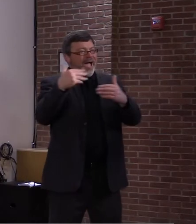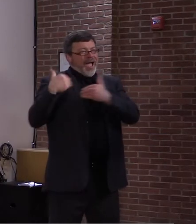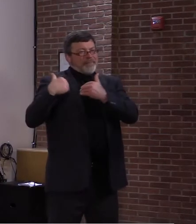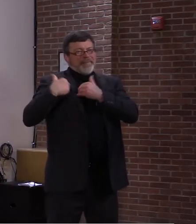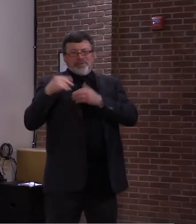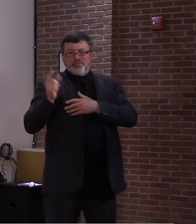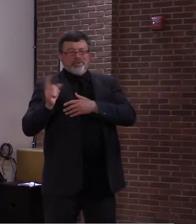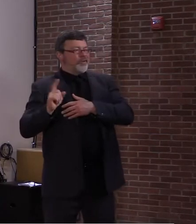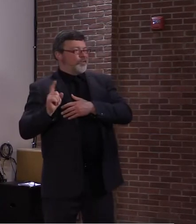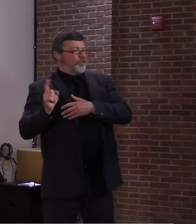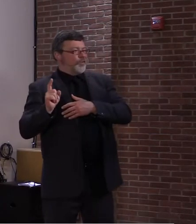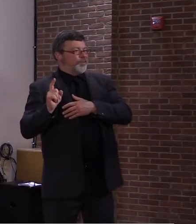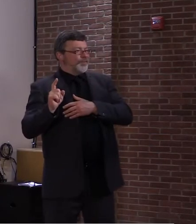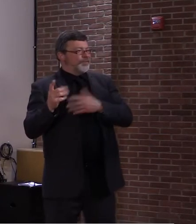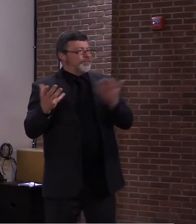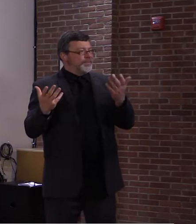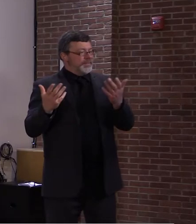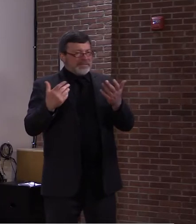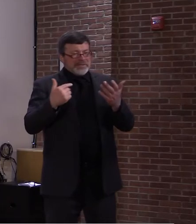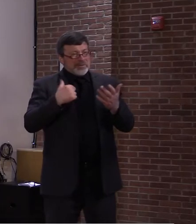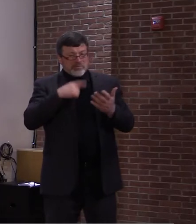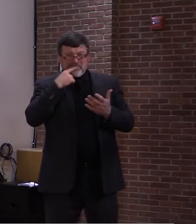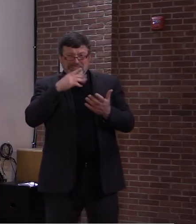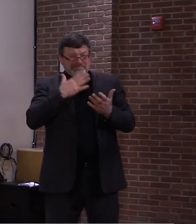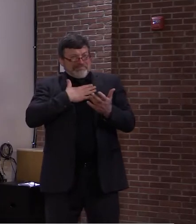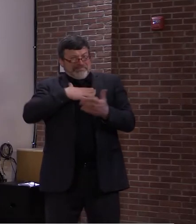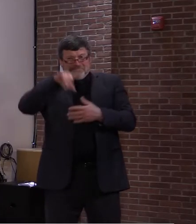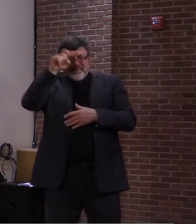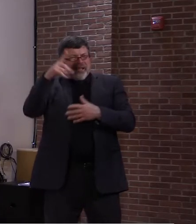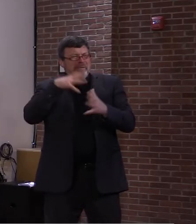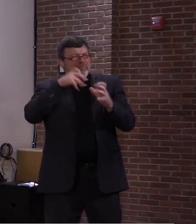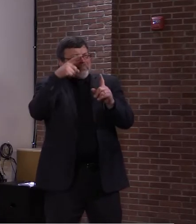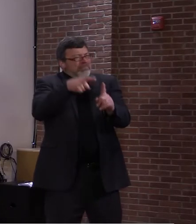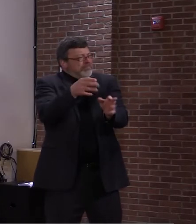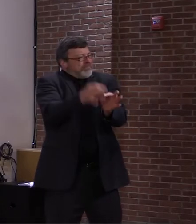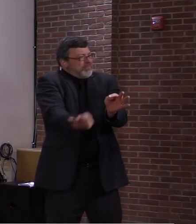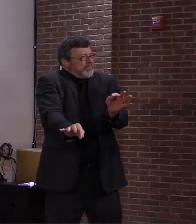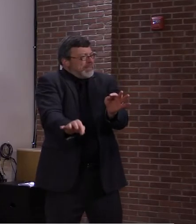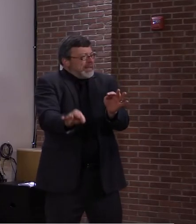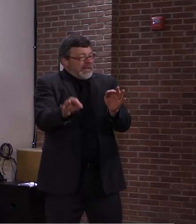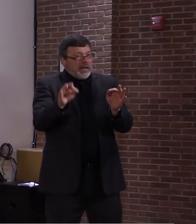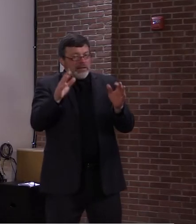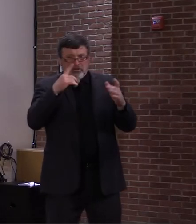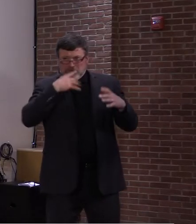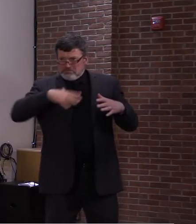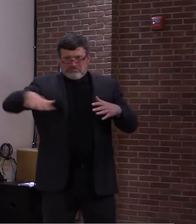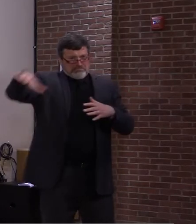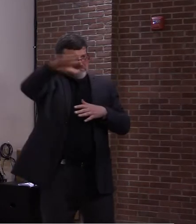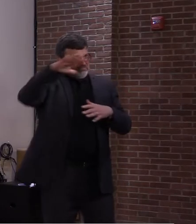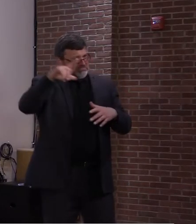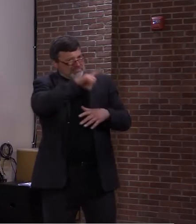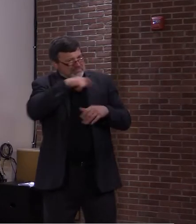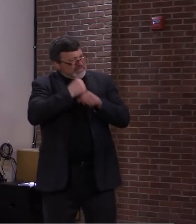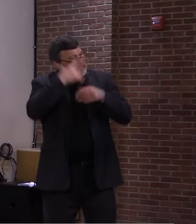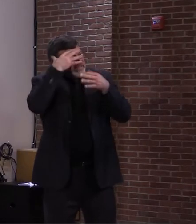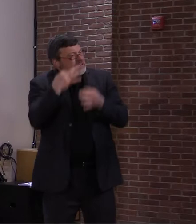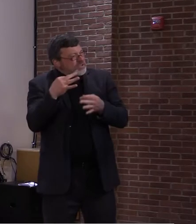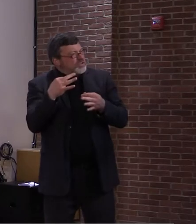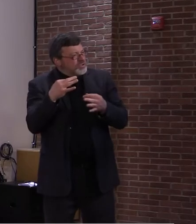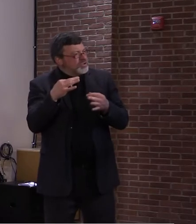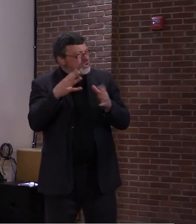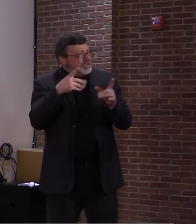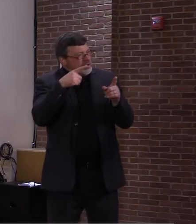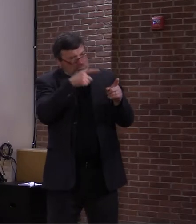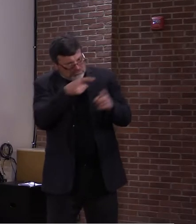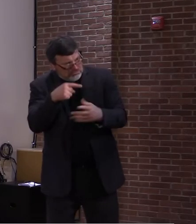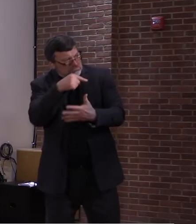something very simple. It's just to have it come back in bill form and give us the details and how much it's going to cost. And then we can